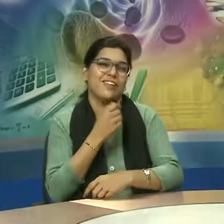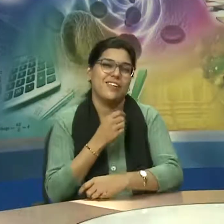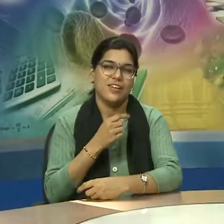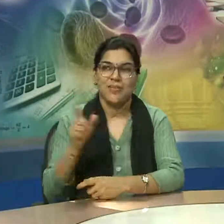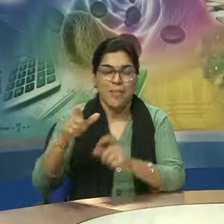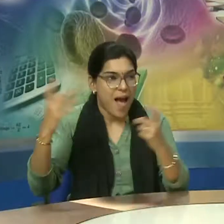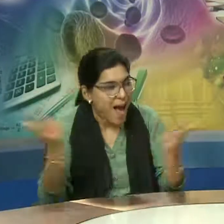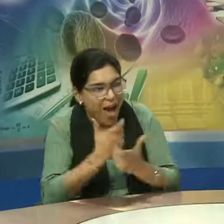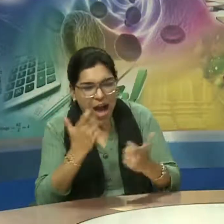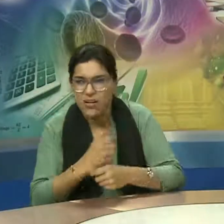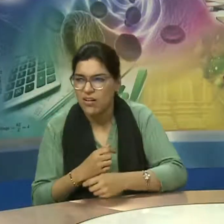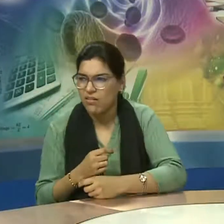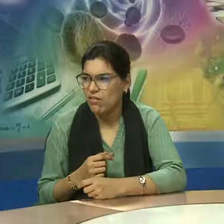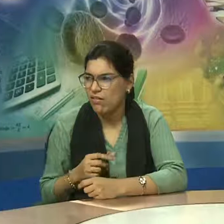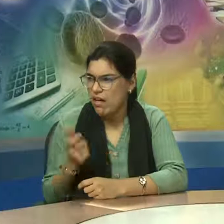Eyes and heart.